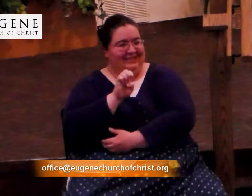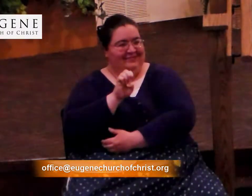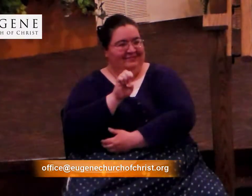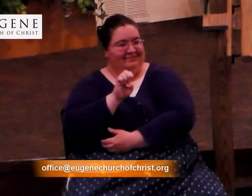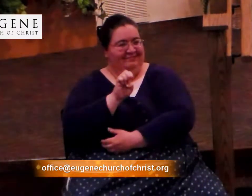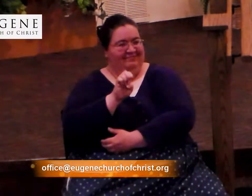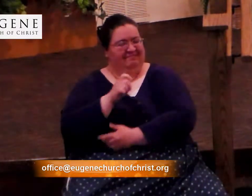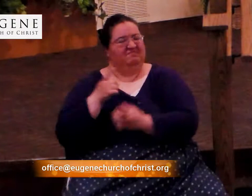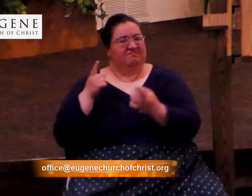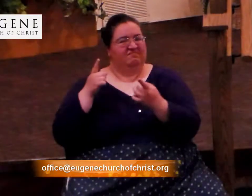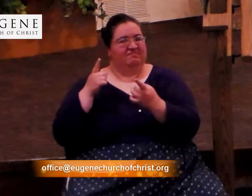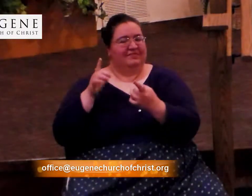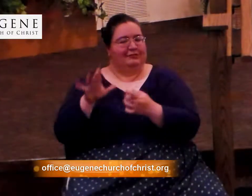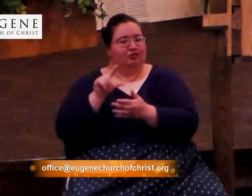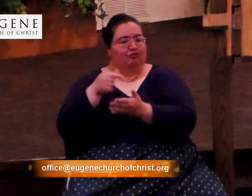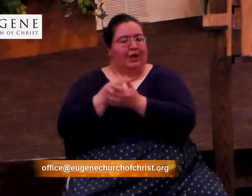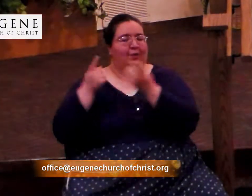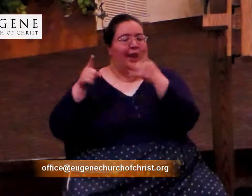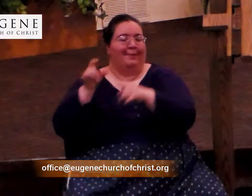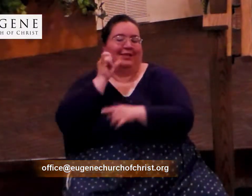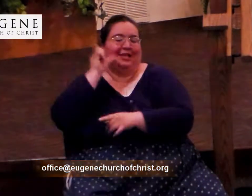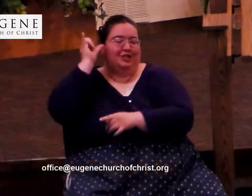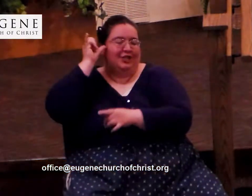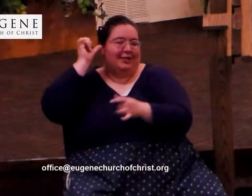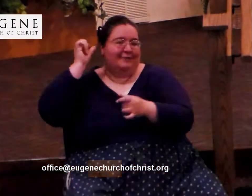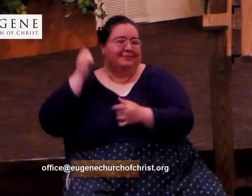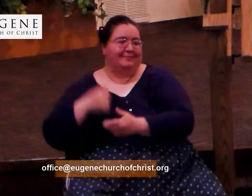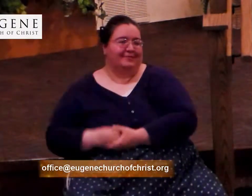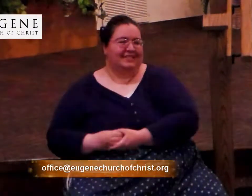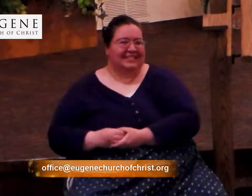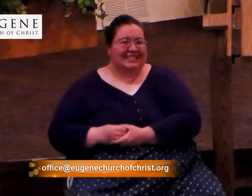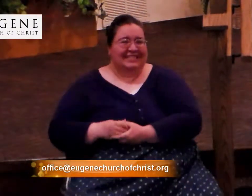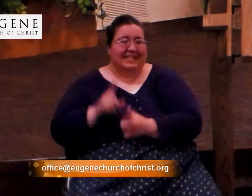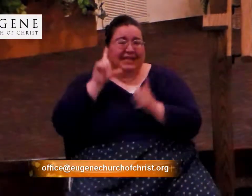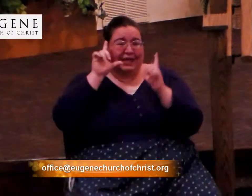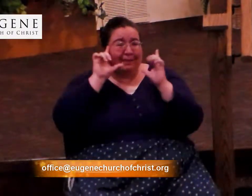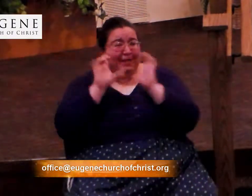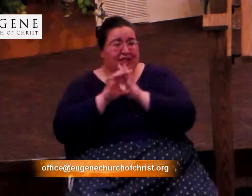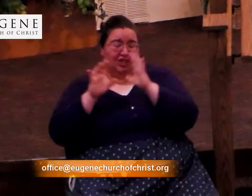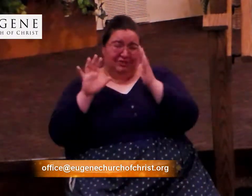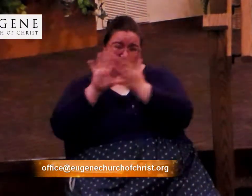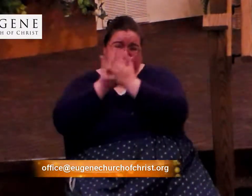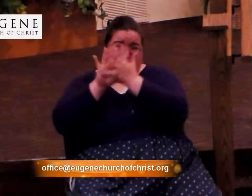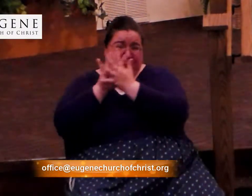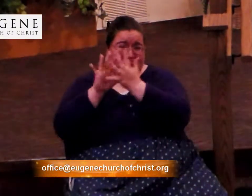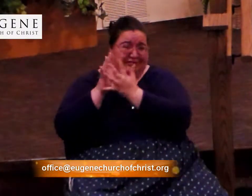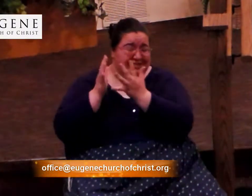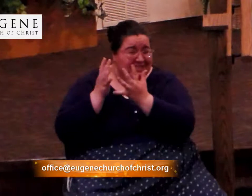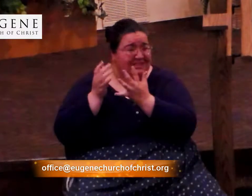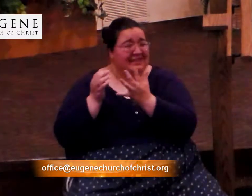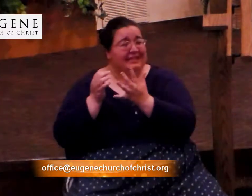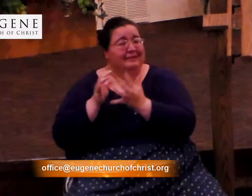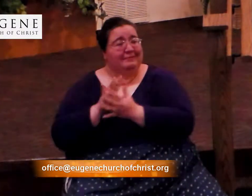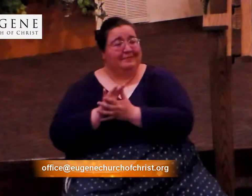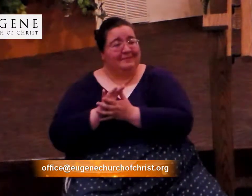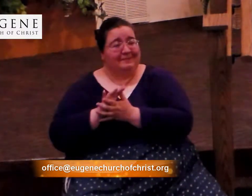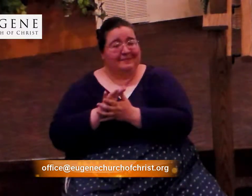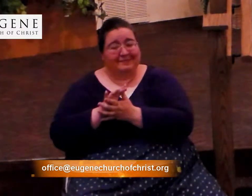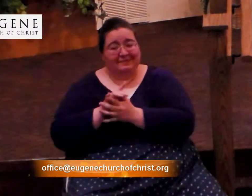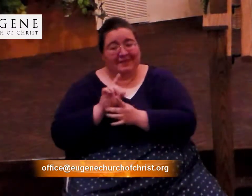I saw this picture and it made me smile, and the picture's kind of blurry, and somebody had commented on this blurry picture, and Van said it's blurry because I had tears